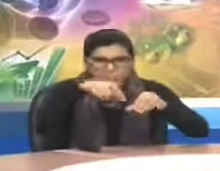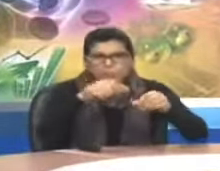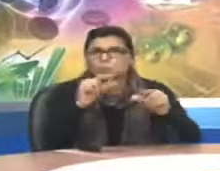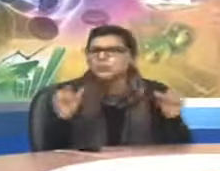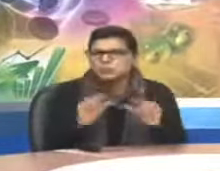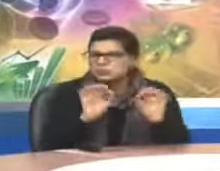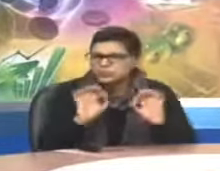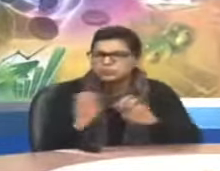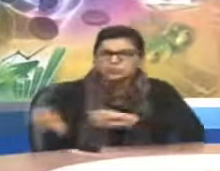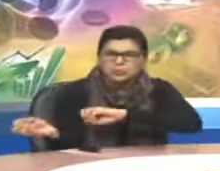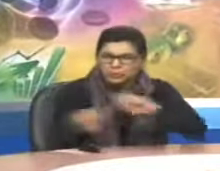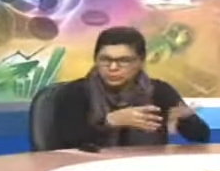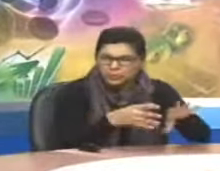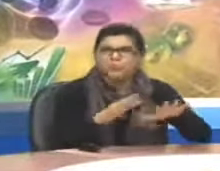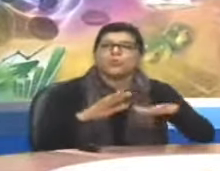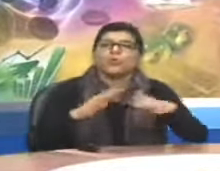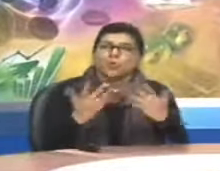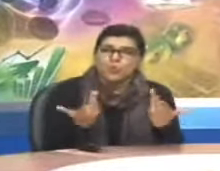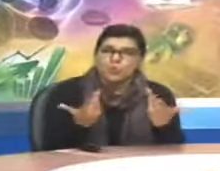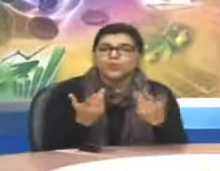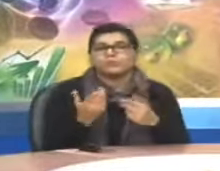and also different plastic toys.